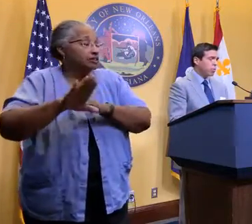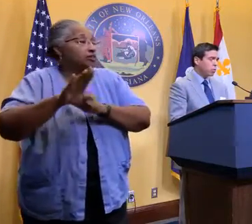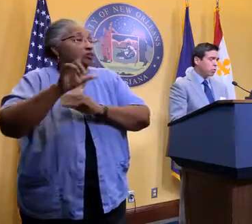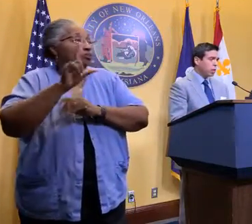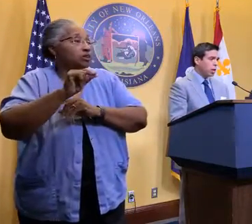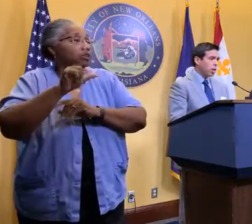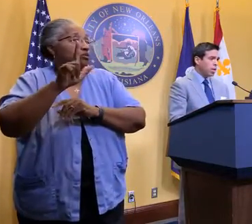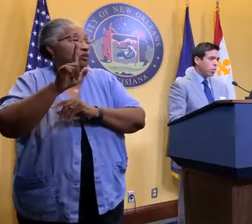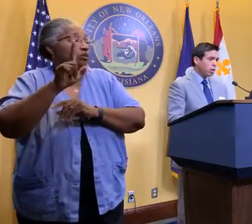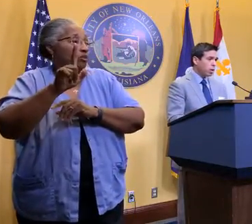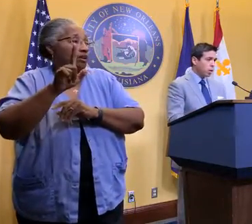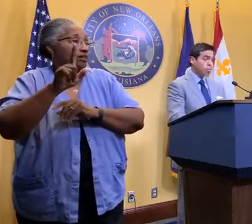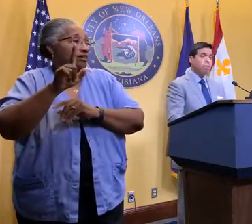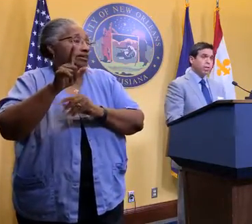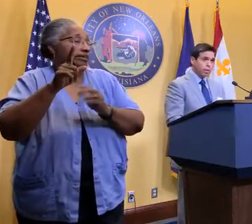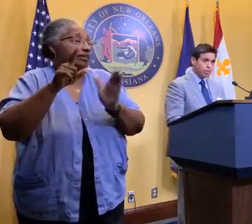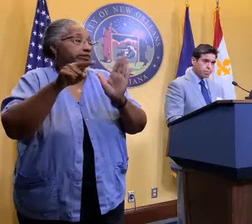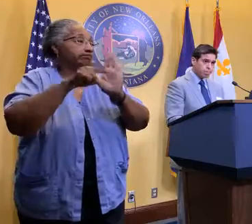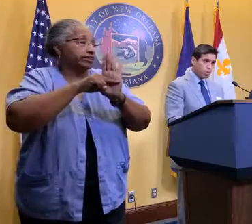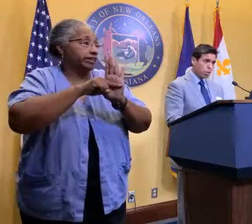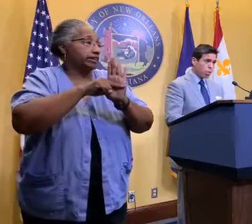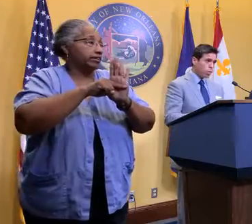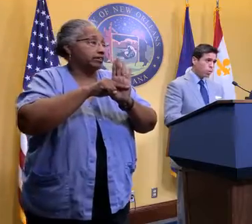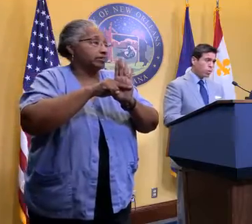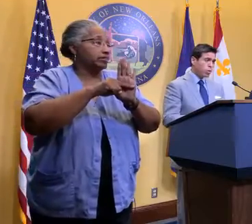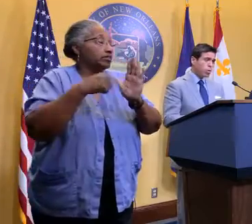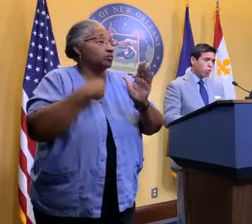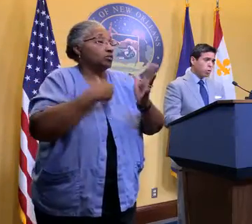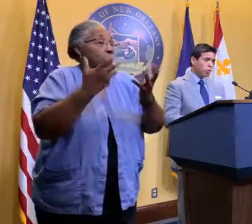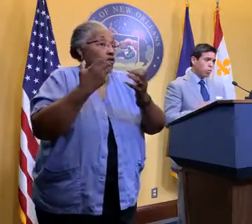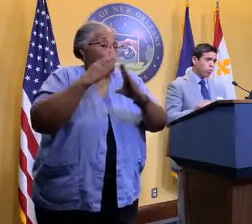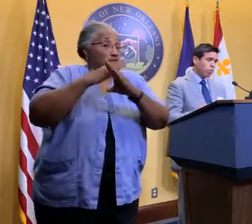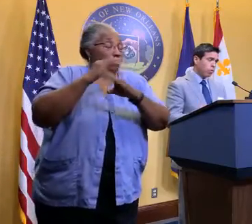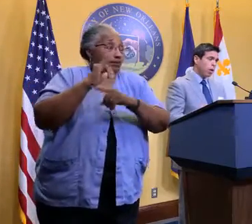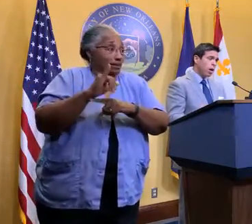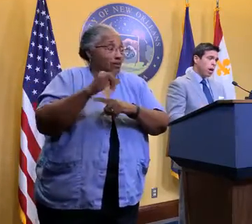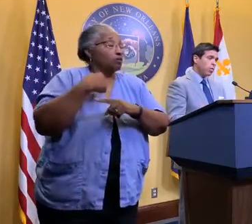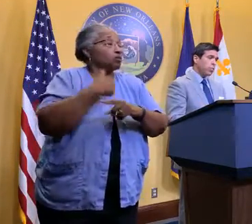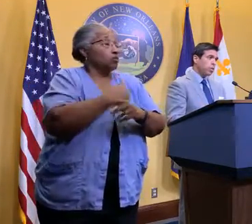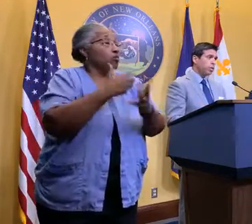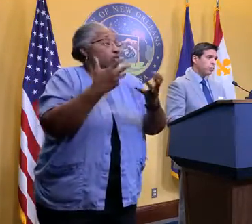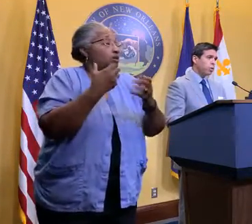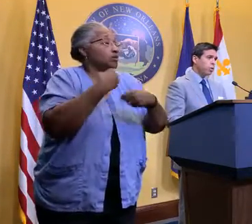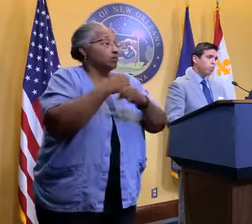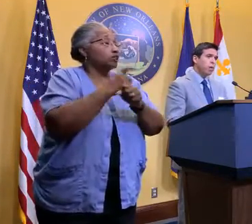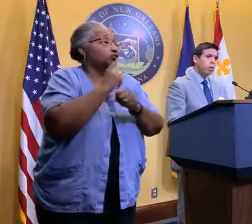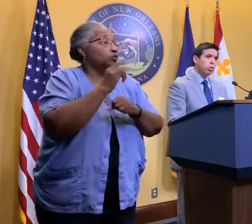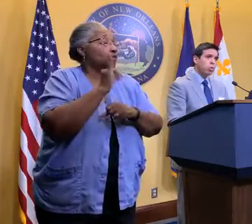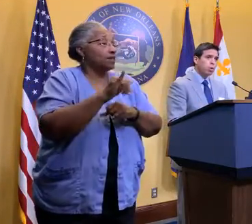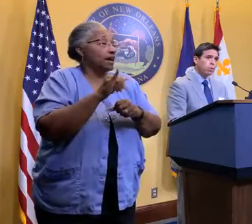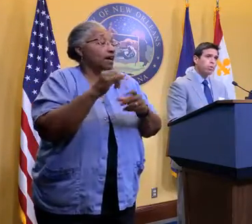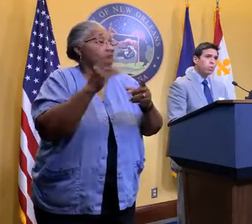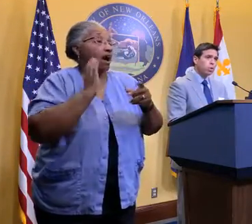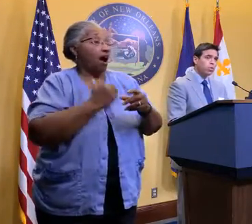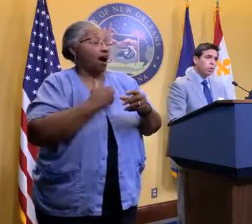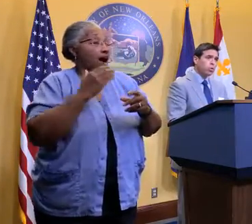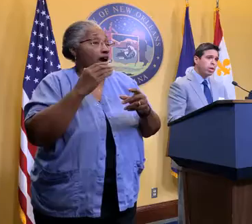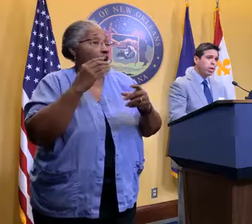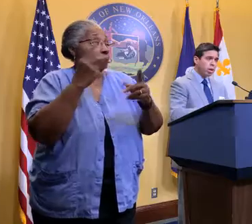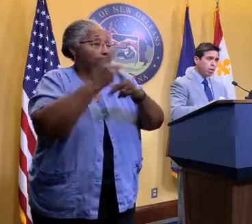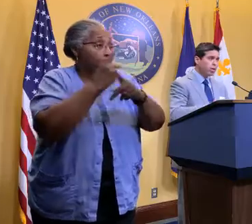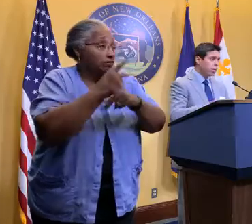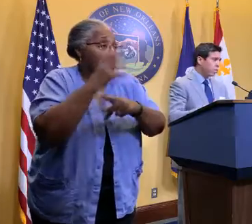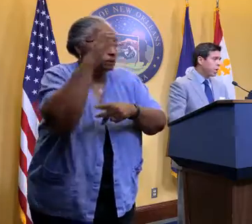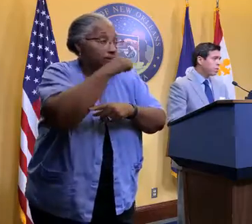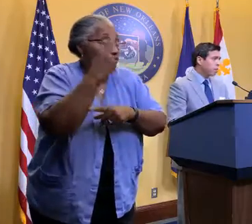that is something certainly that we are preventing. We want to ensure that our revenues and the predictability of where we're going for